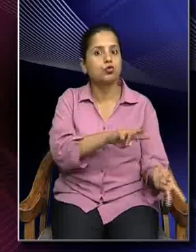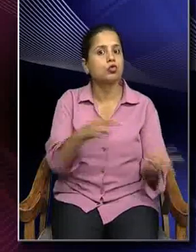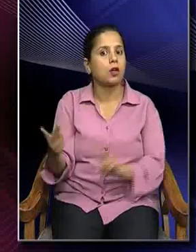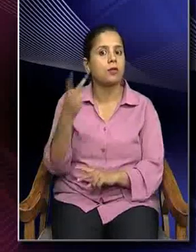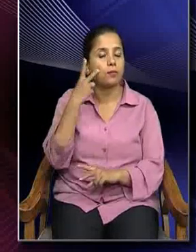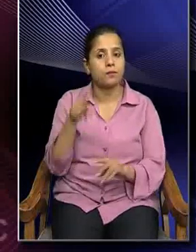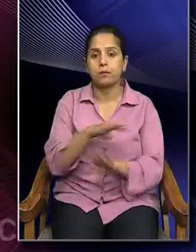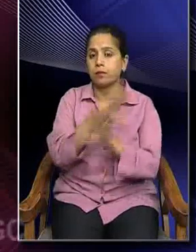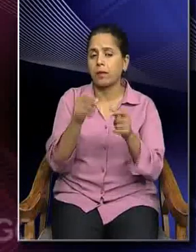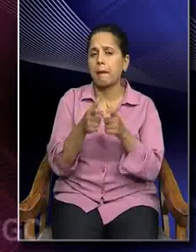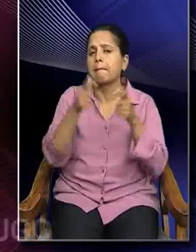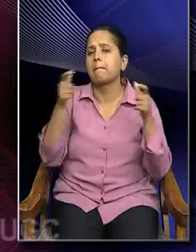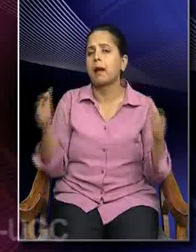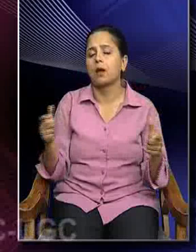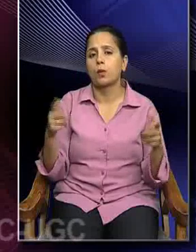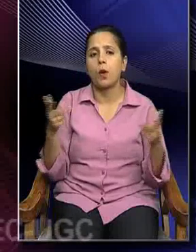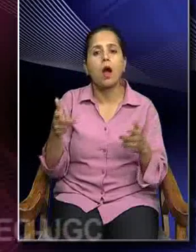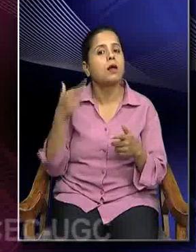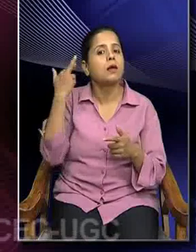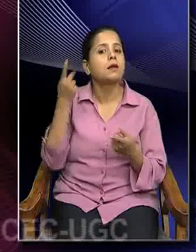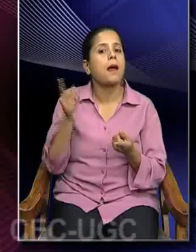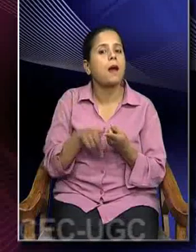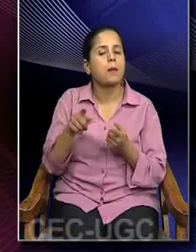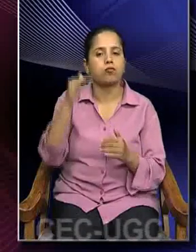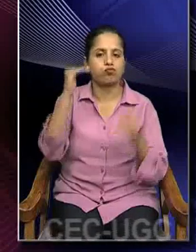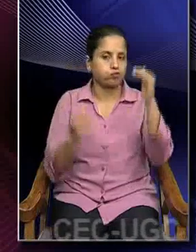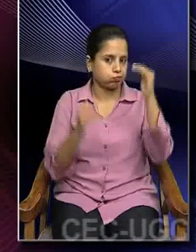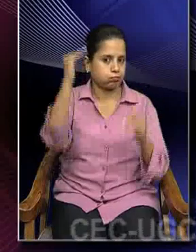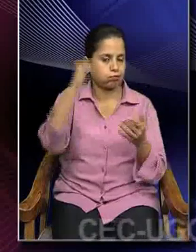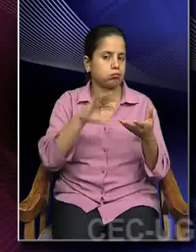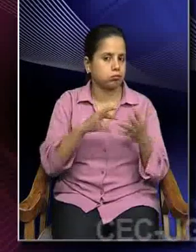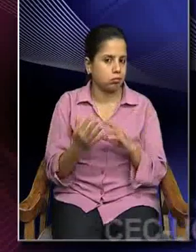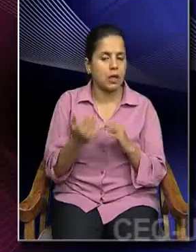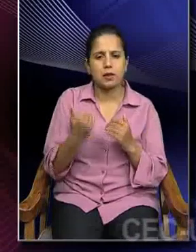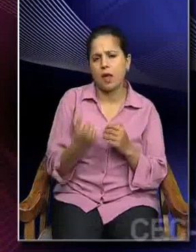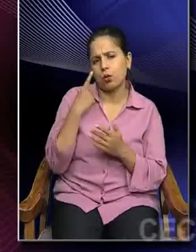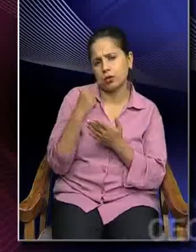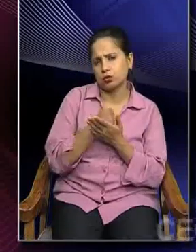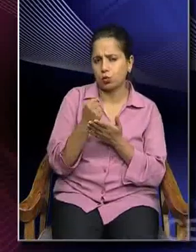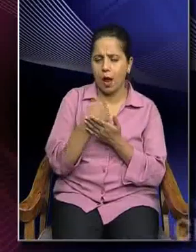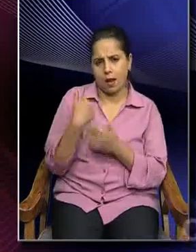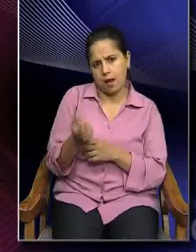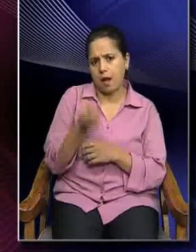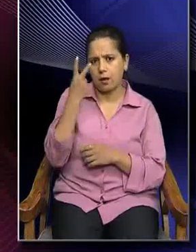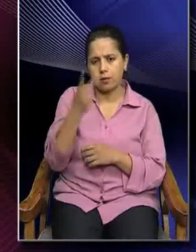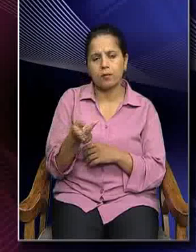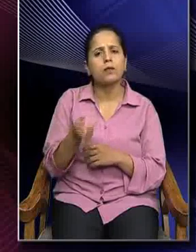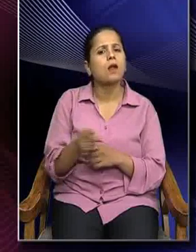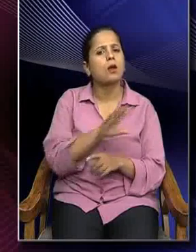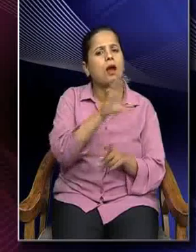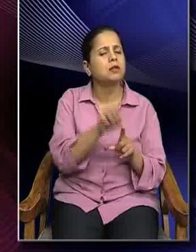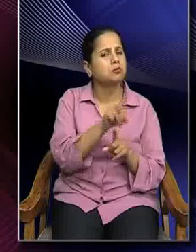large extent what hides the causes of inequality. Now, we try to understand what is